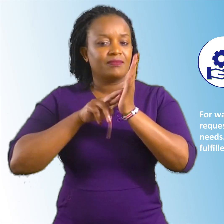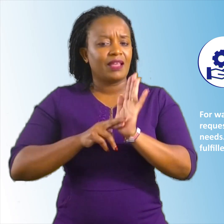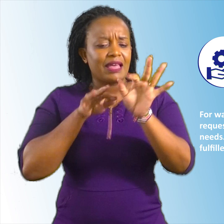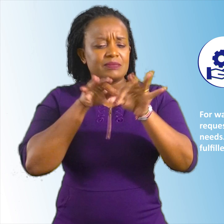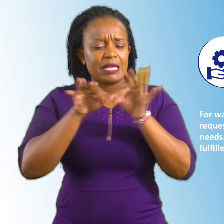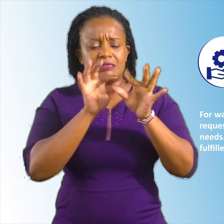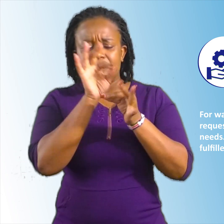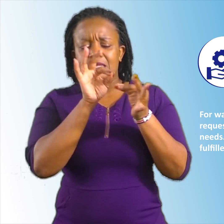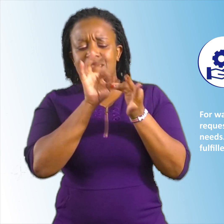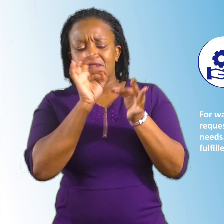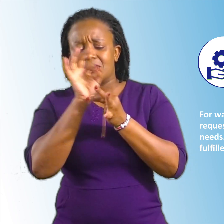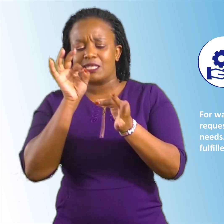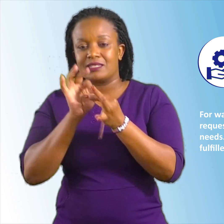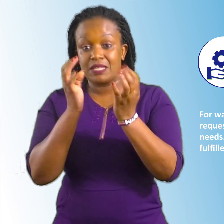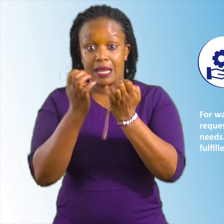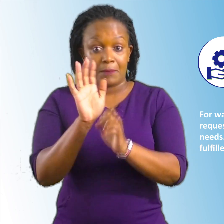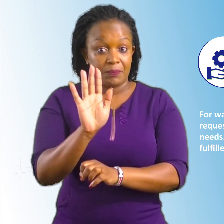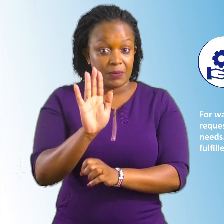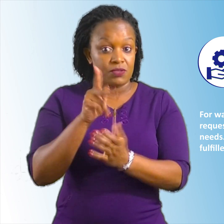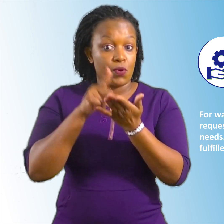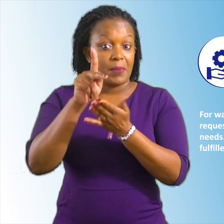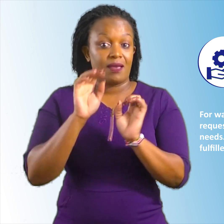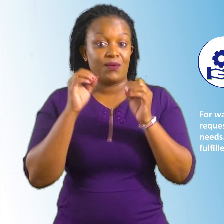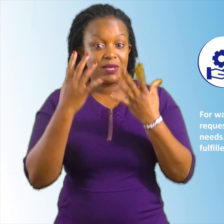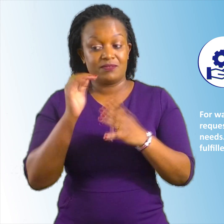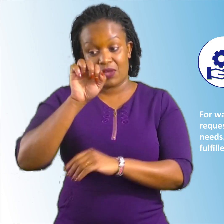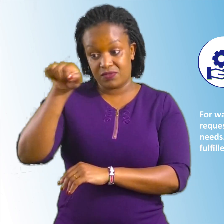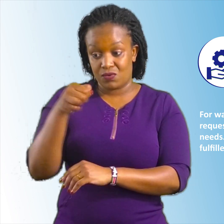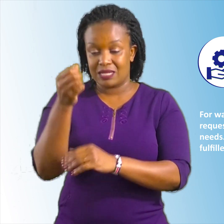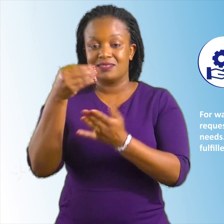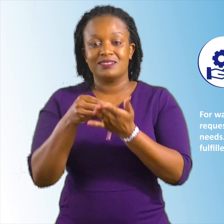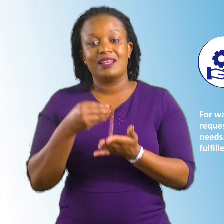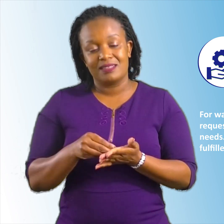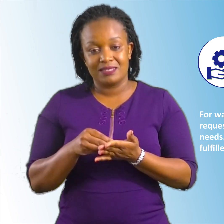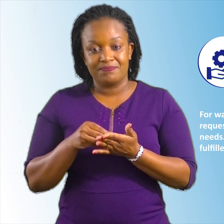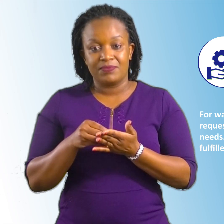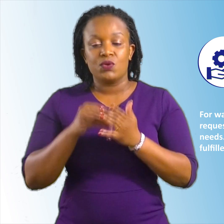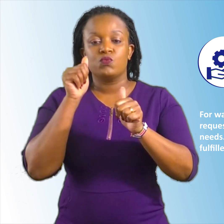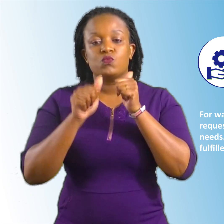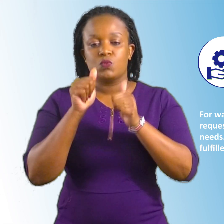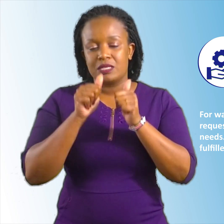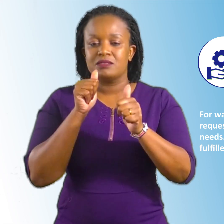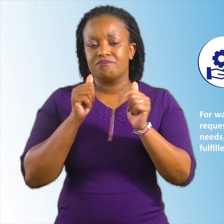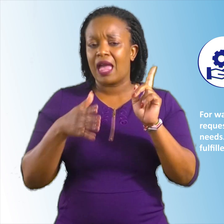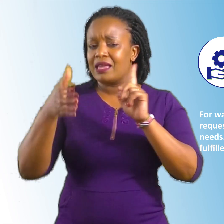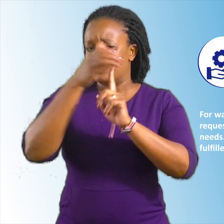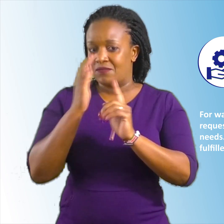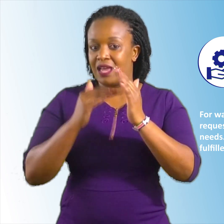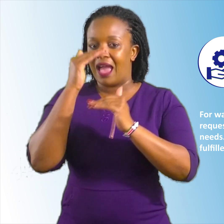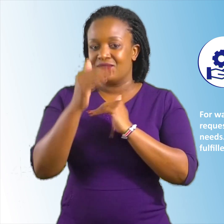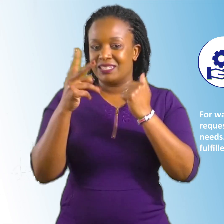specific needs. The charges are 5,000 Kenya shillings, fulfilled within a timeline of 7 days.